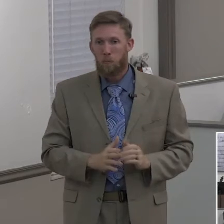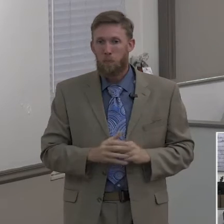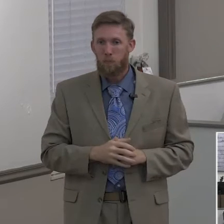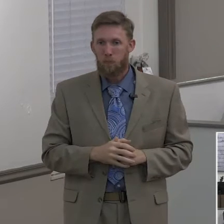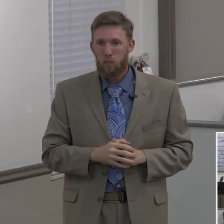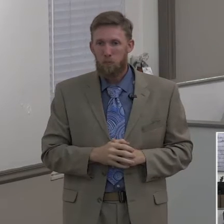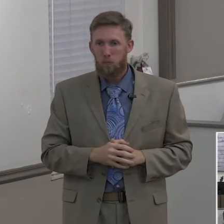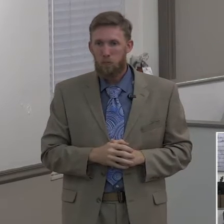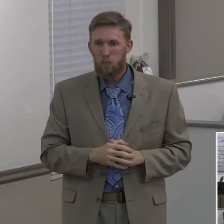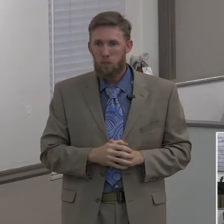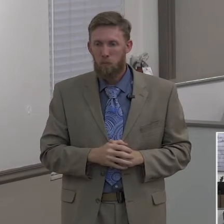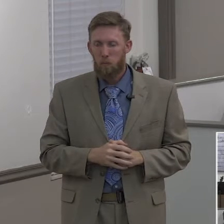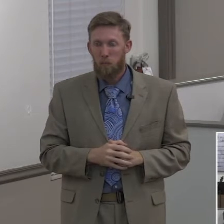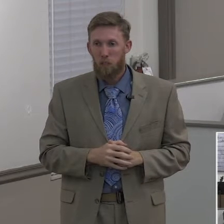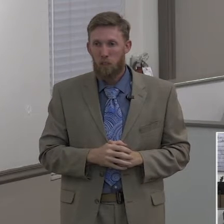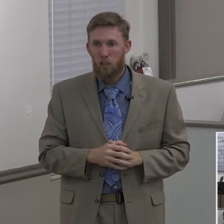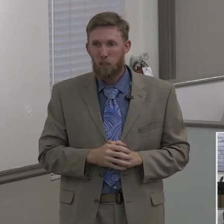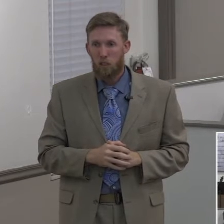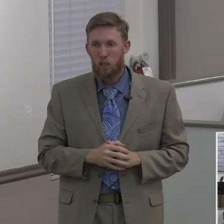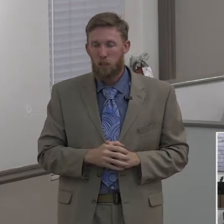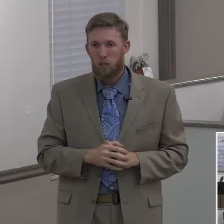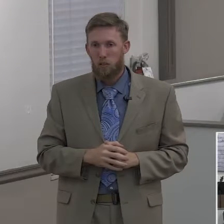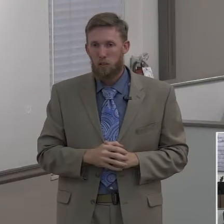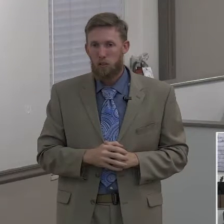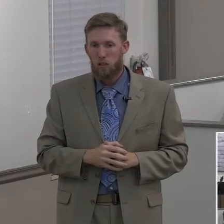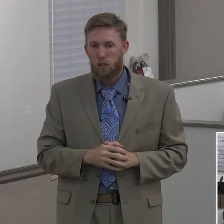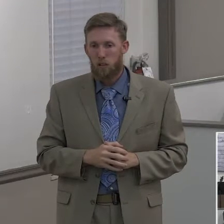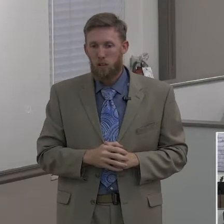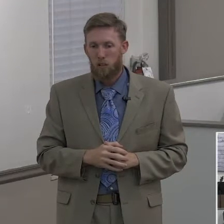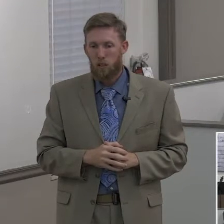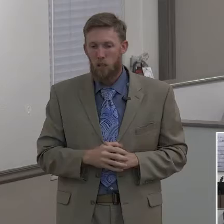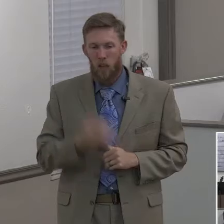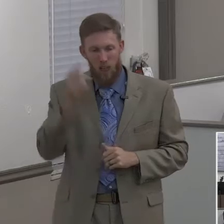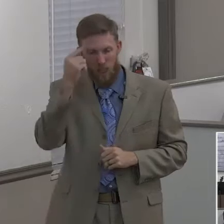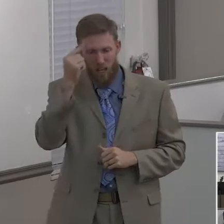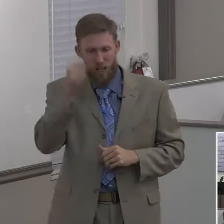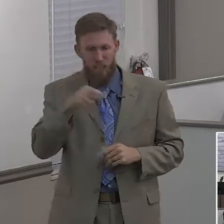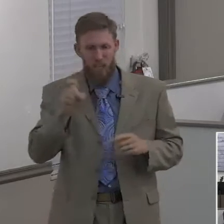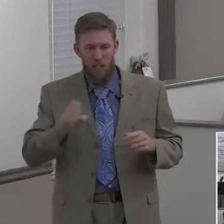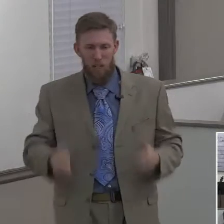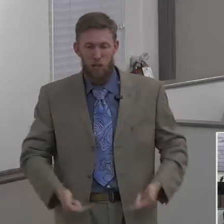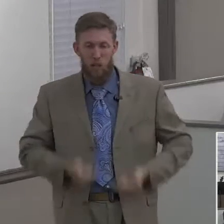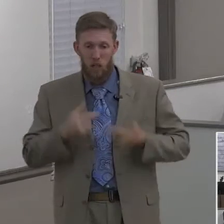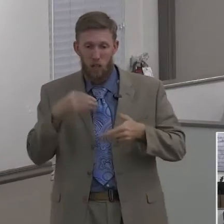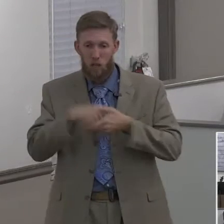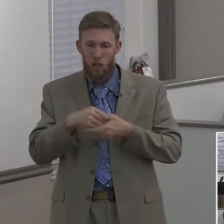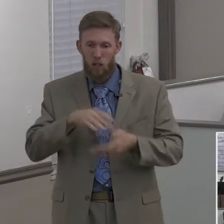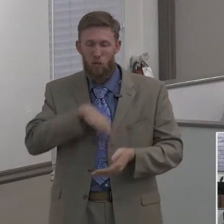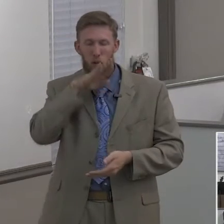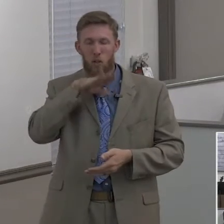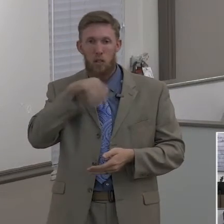They've never even considered what frustration really is or what it really does.